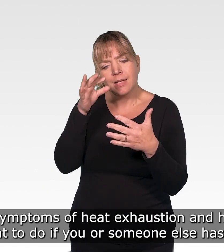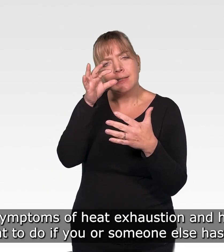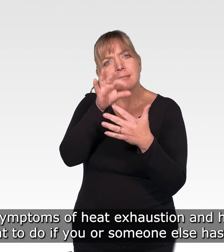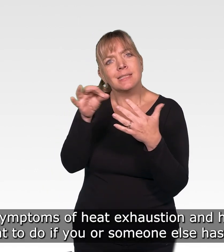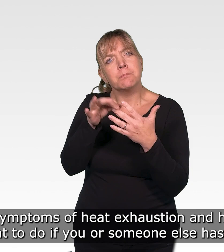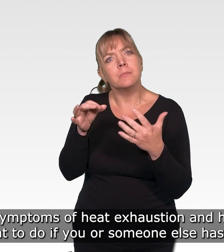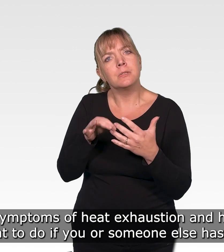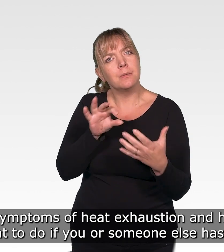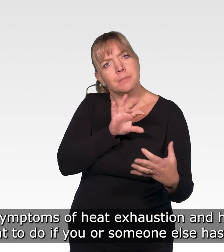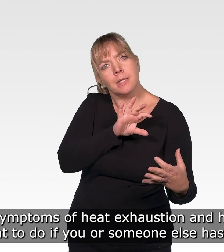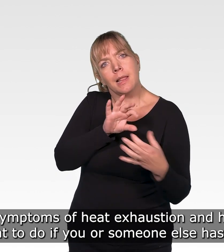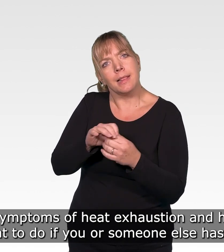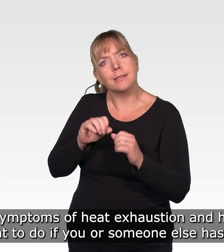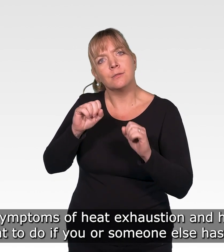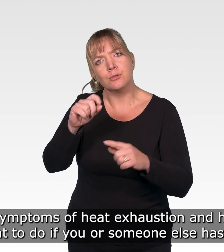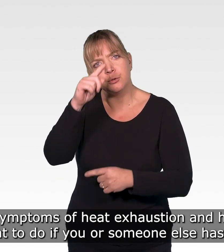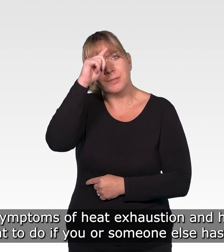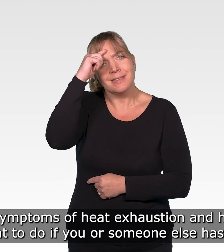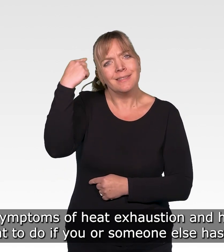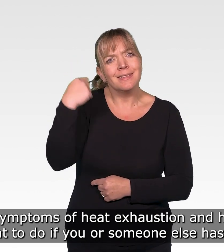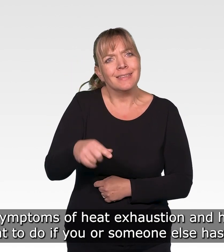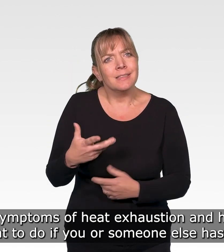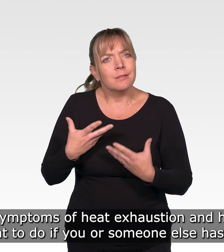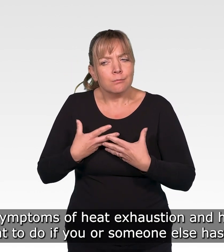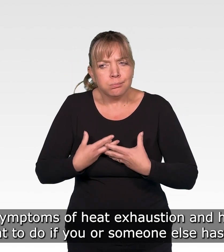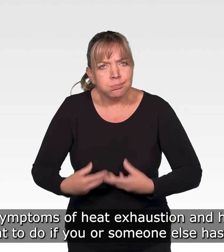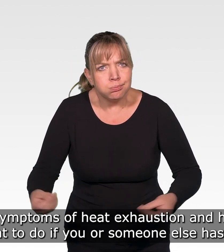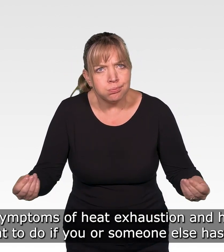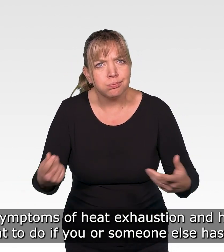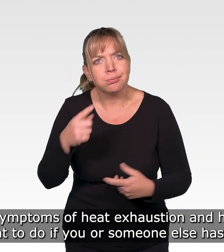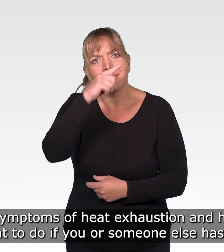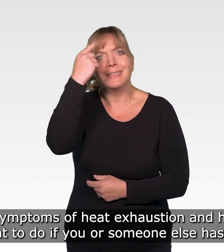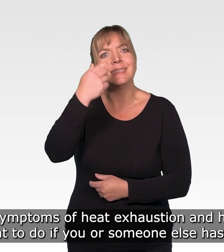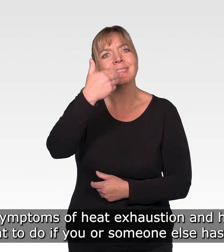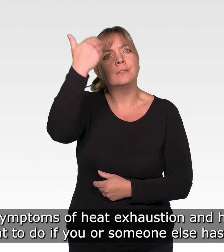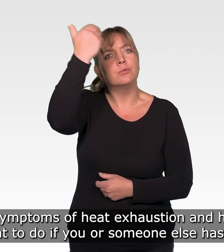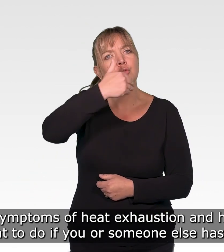Know the symptoms of heat exhaustion and heat stroke and what to do if you or someone else has them.